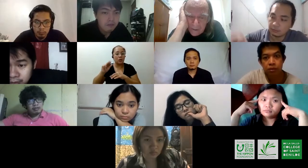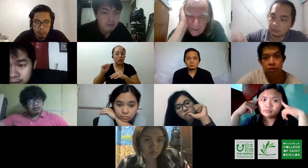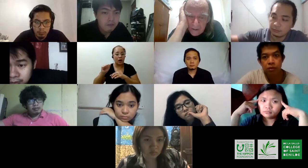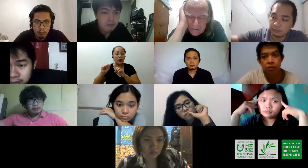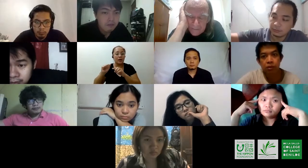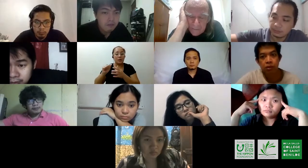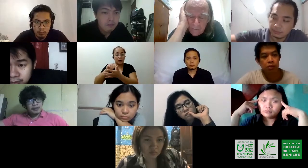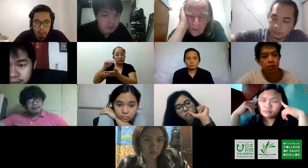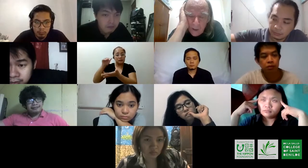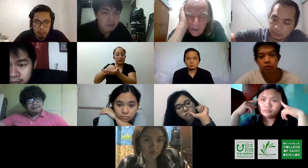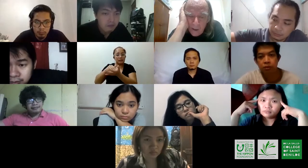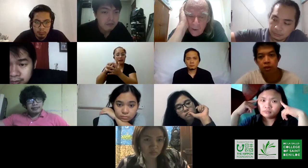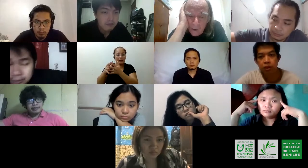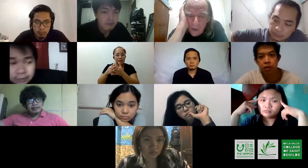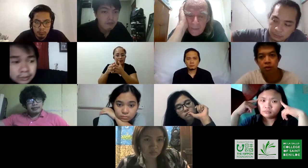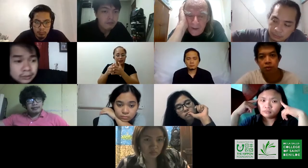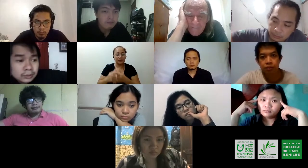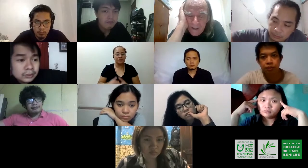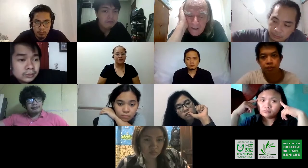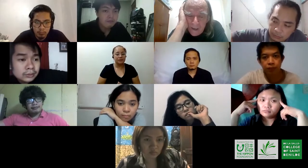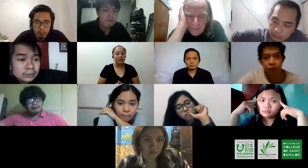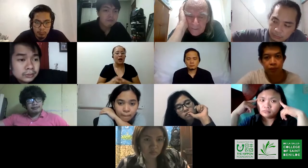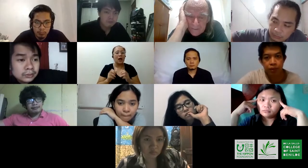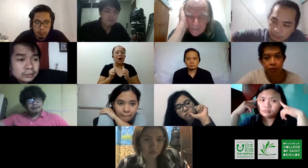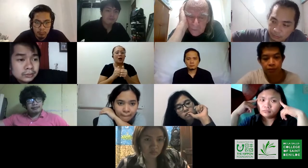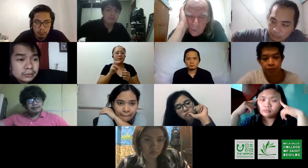Central America. What about